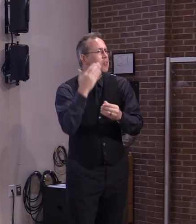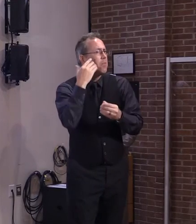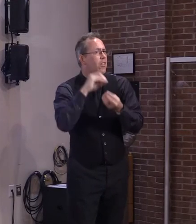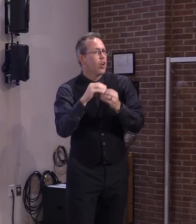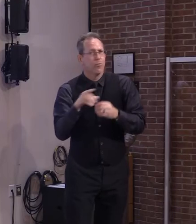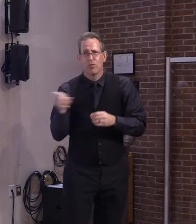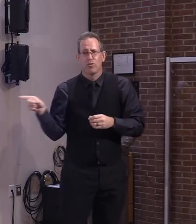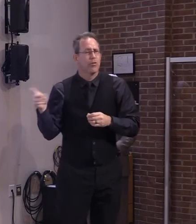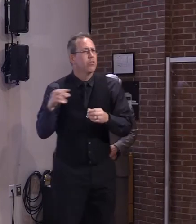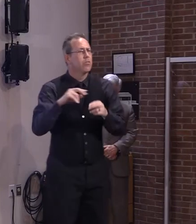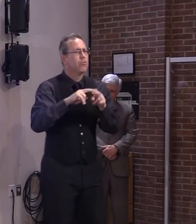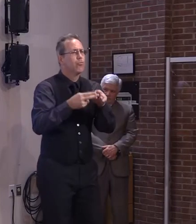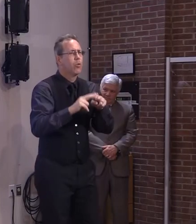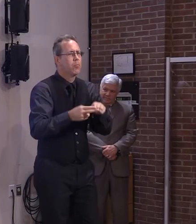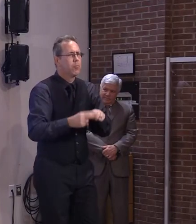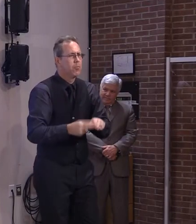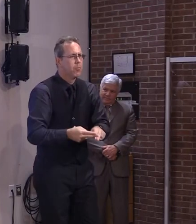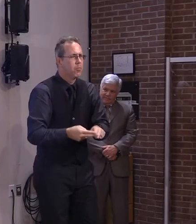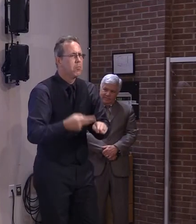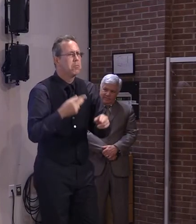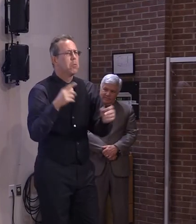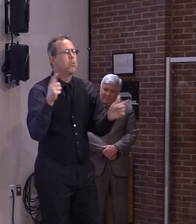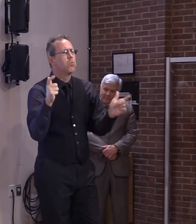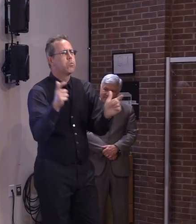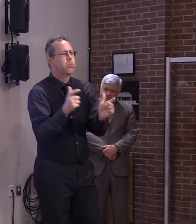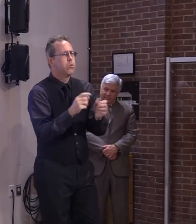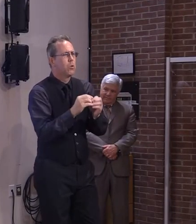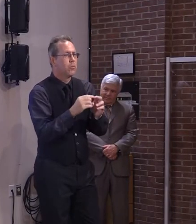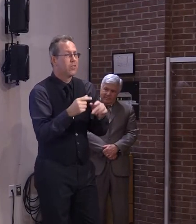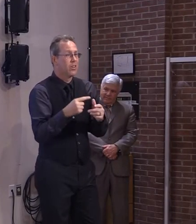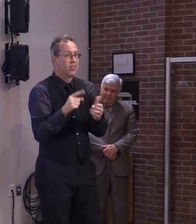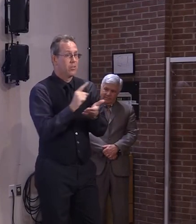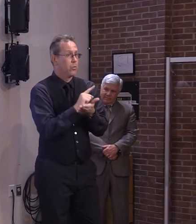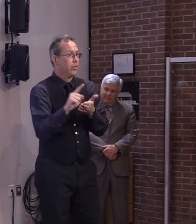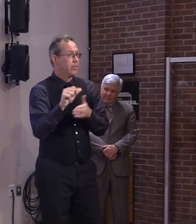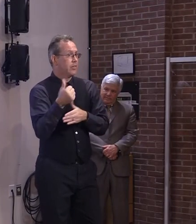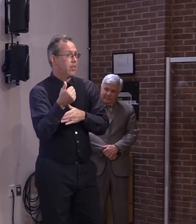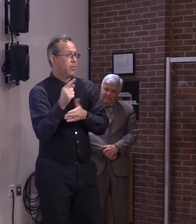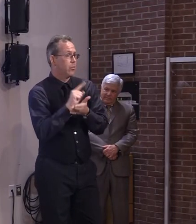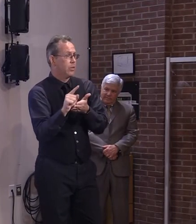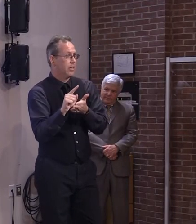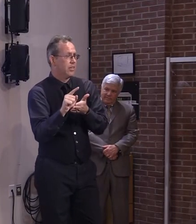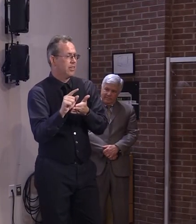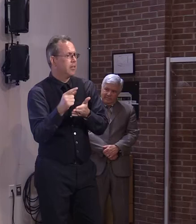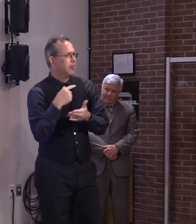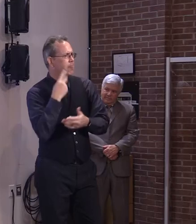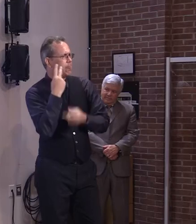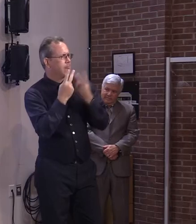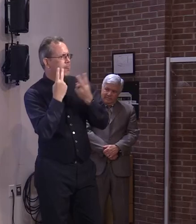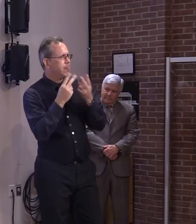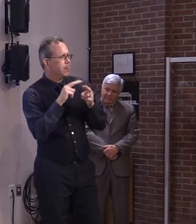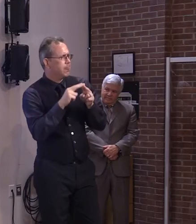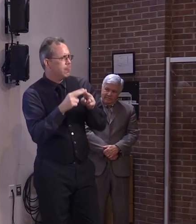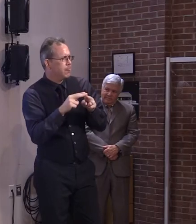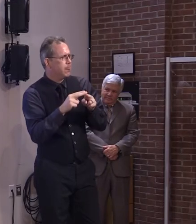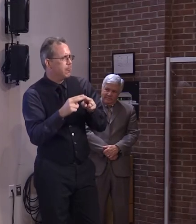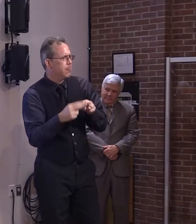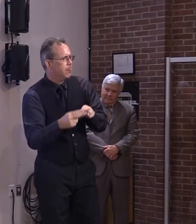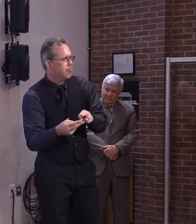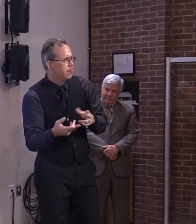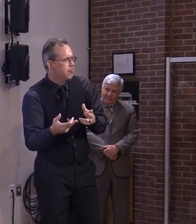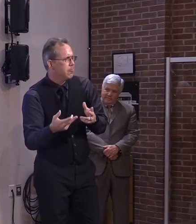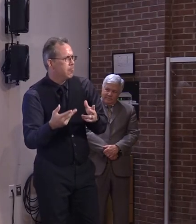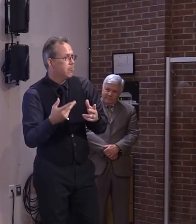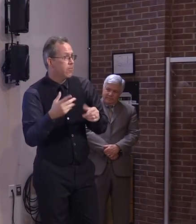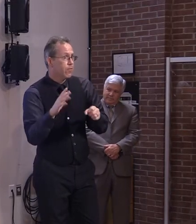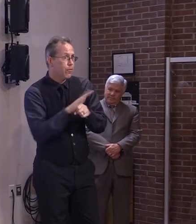of the 9 weeks. But we're basically on week 10 now, and we haven't seen that sustained trajectory down. Like we mentioned earlier, you can